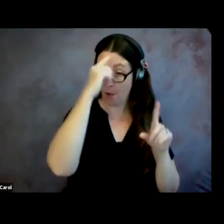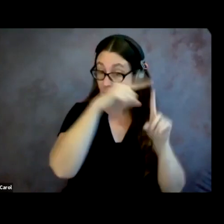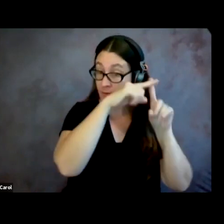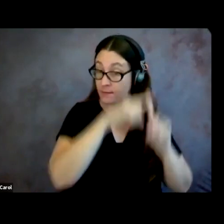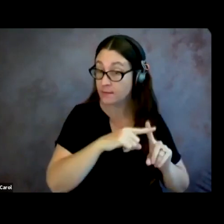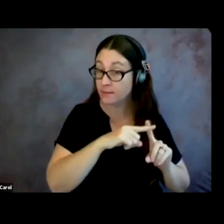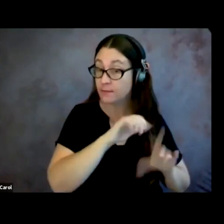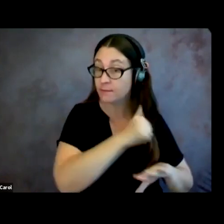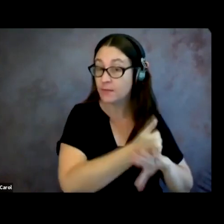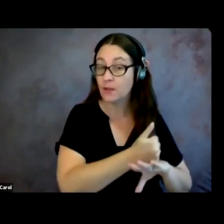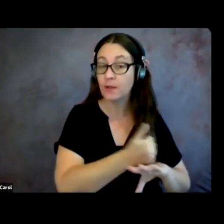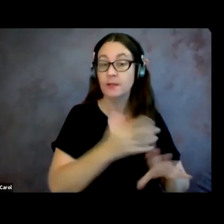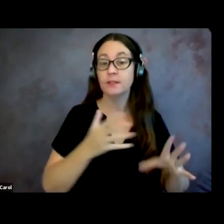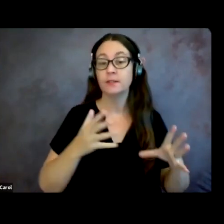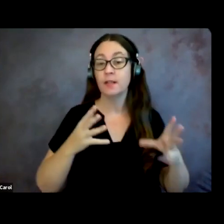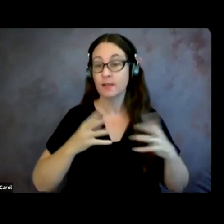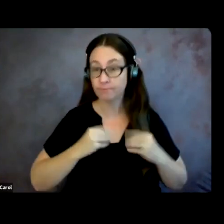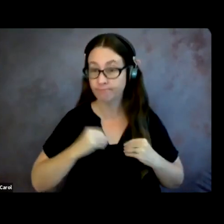so.